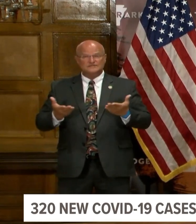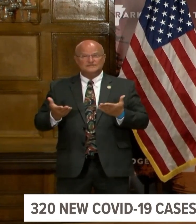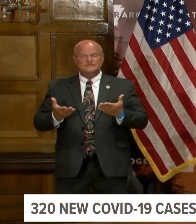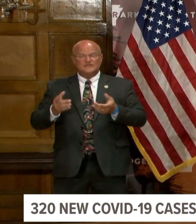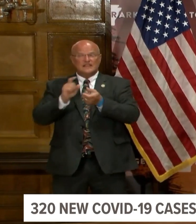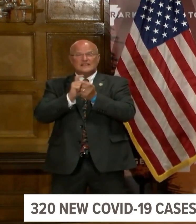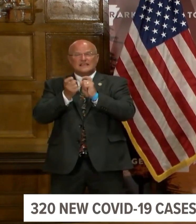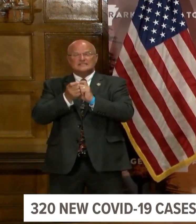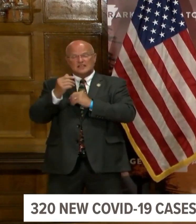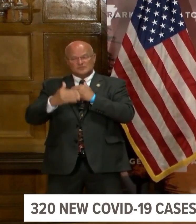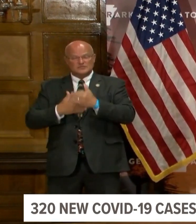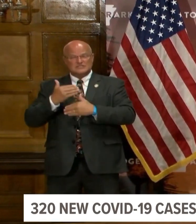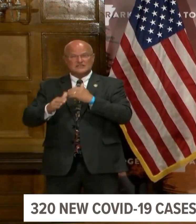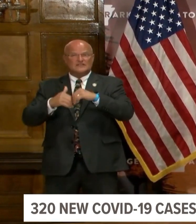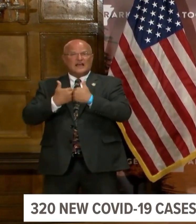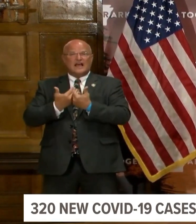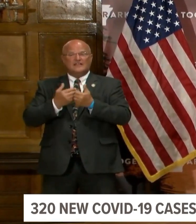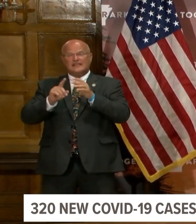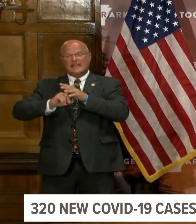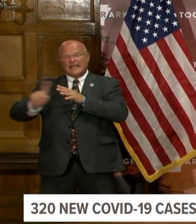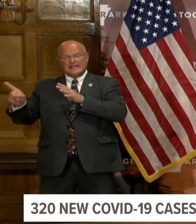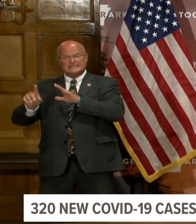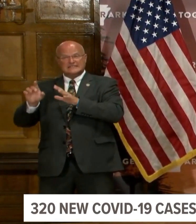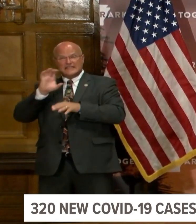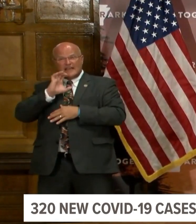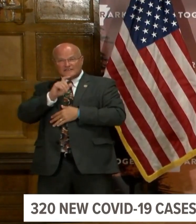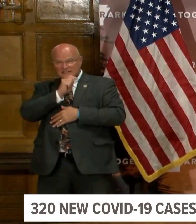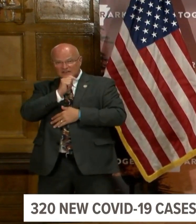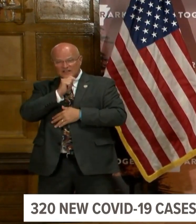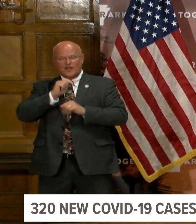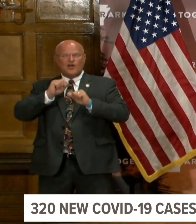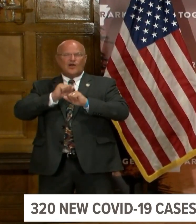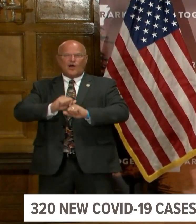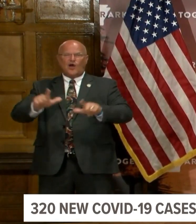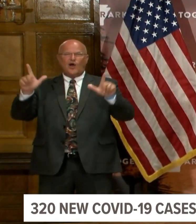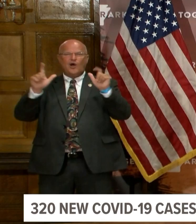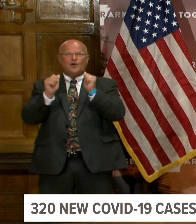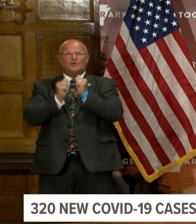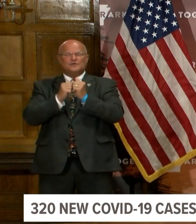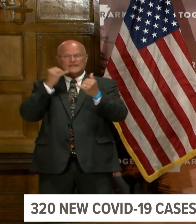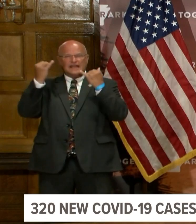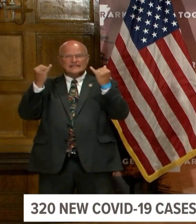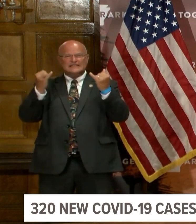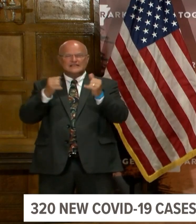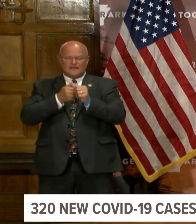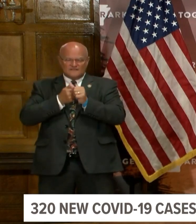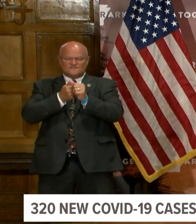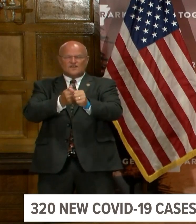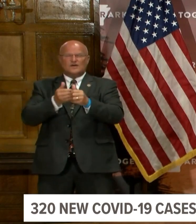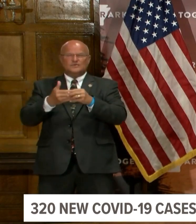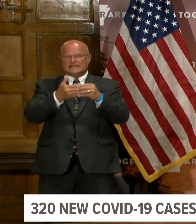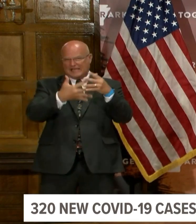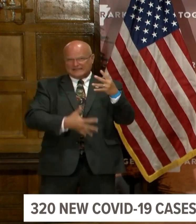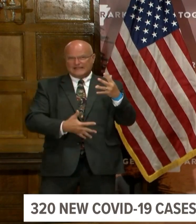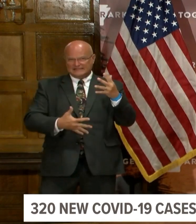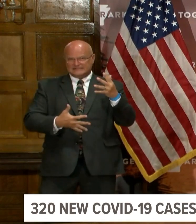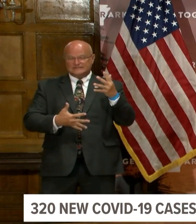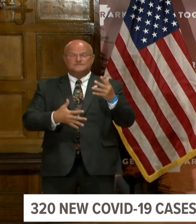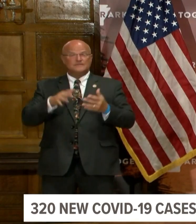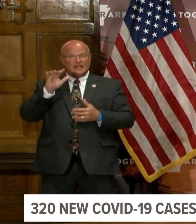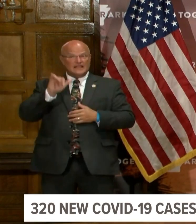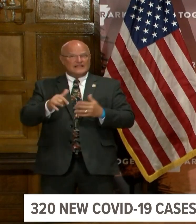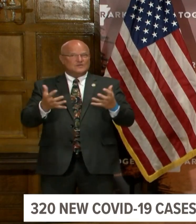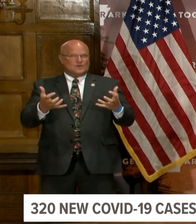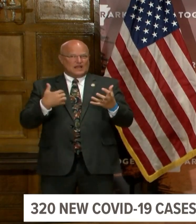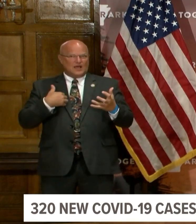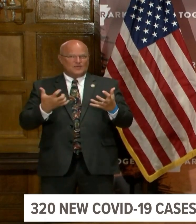They changed their procedures of how they exit the cafeteria, all with the idea of following the guidelines. And that's what I